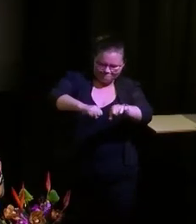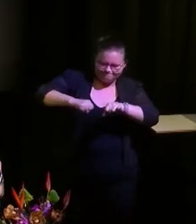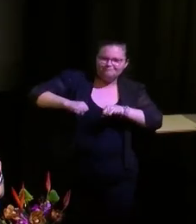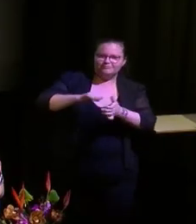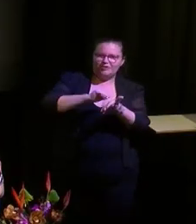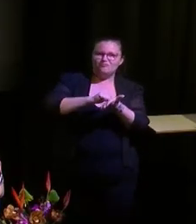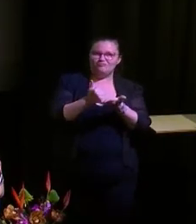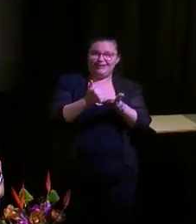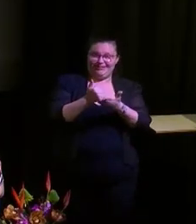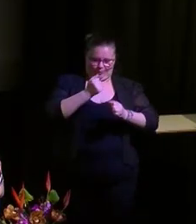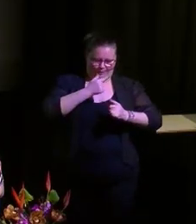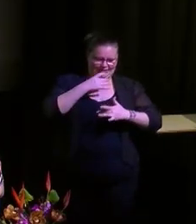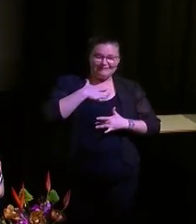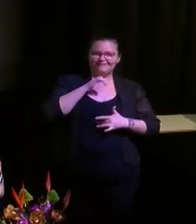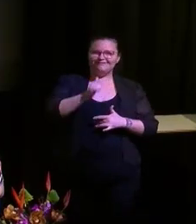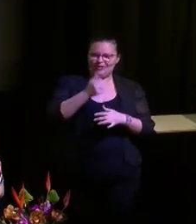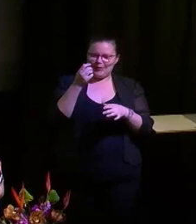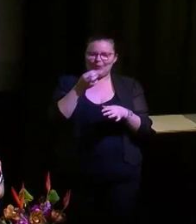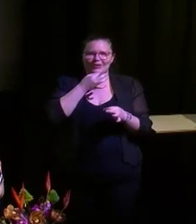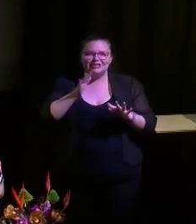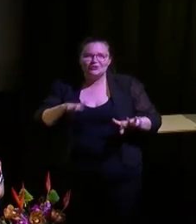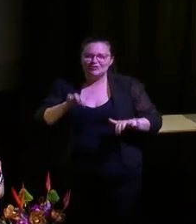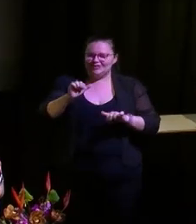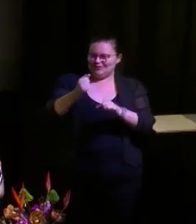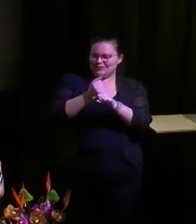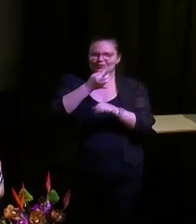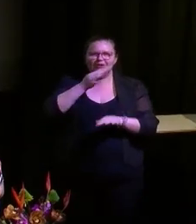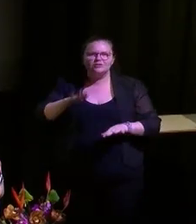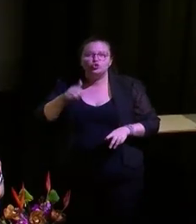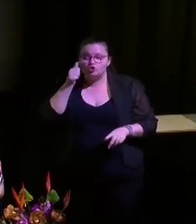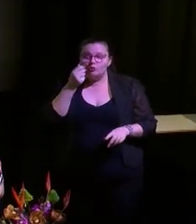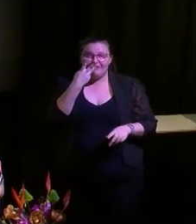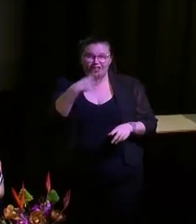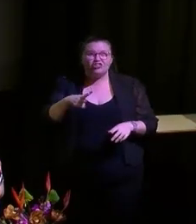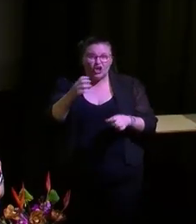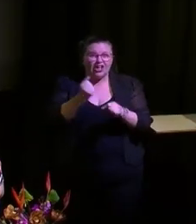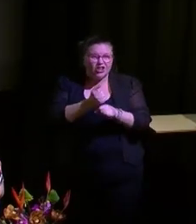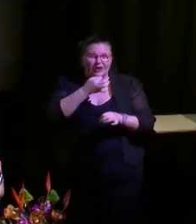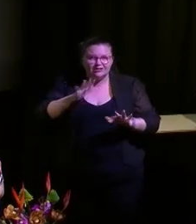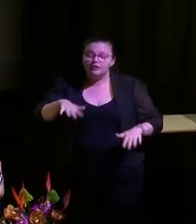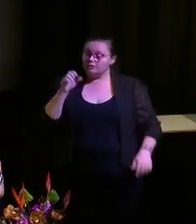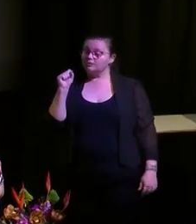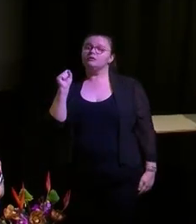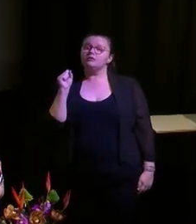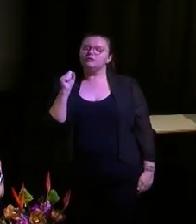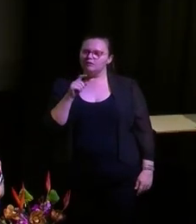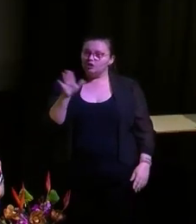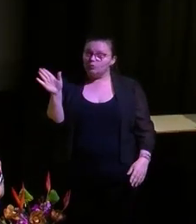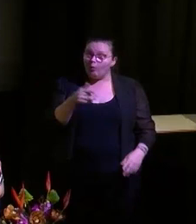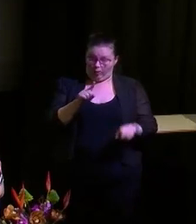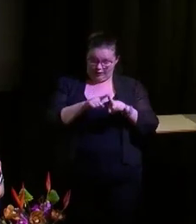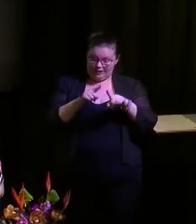her children and her grandchildren. And I said, Mum, you know you got 30 grandkids. She goes, yeah. And I said, you know they're all